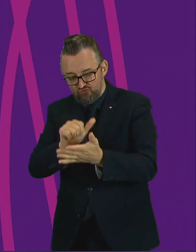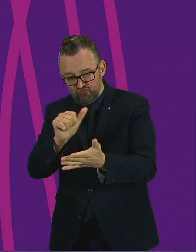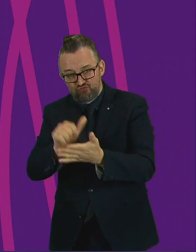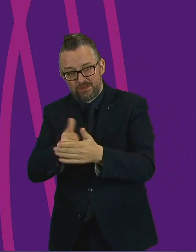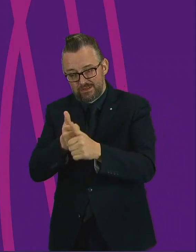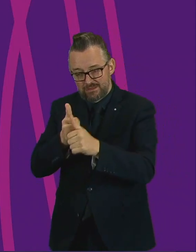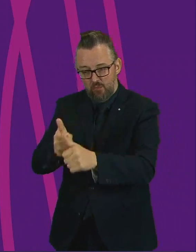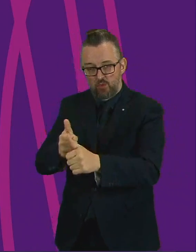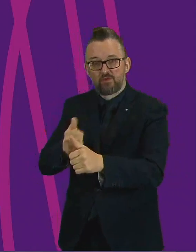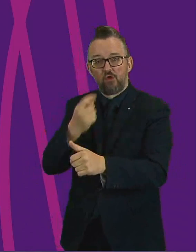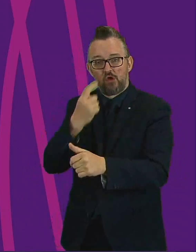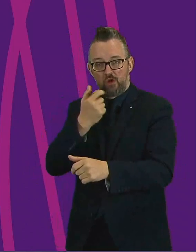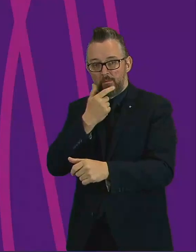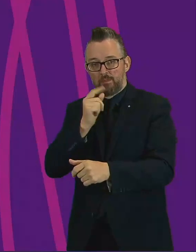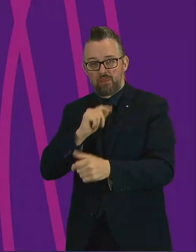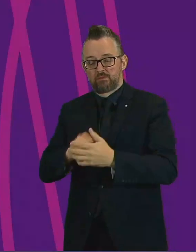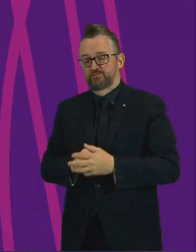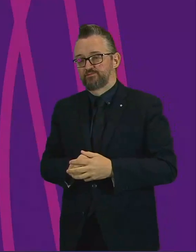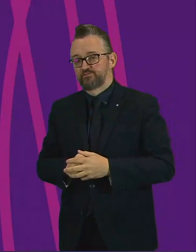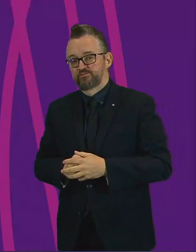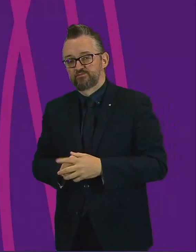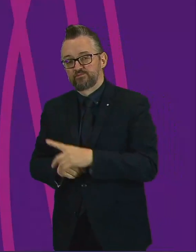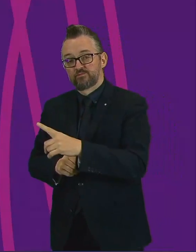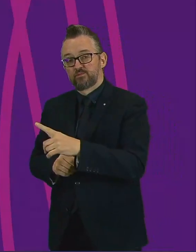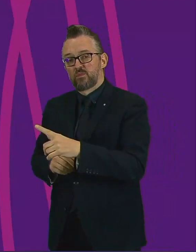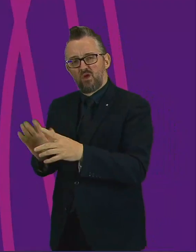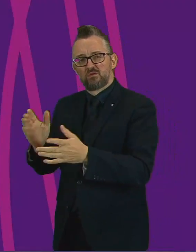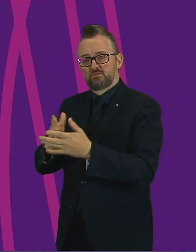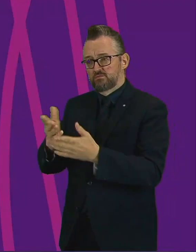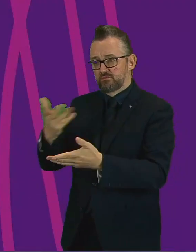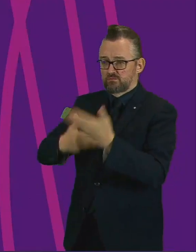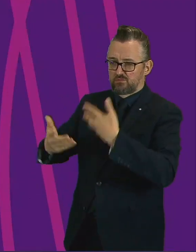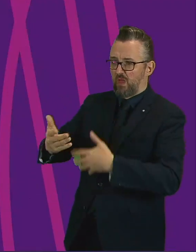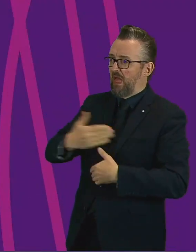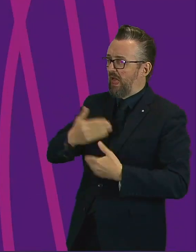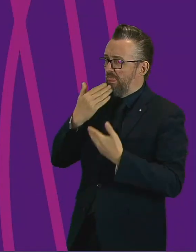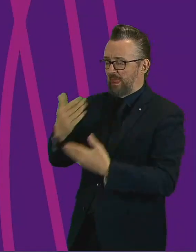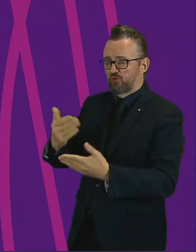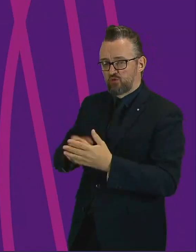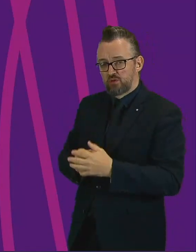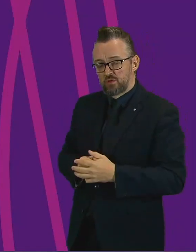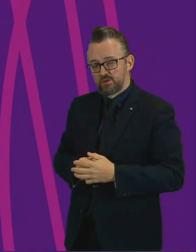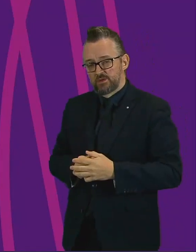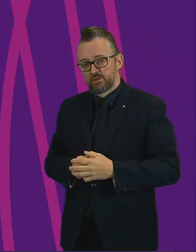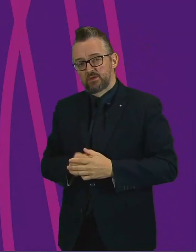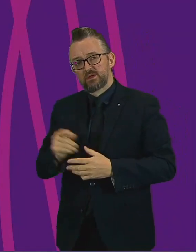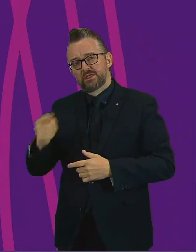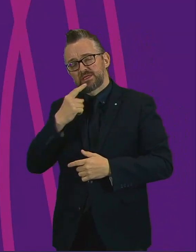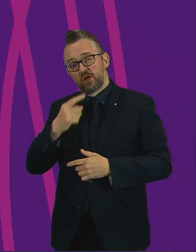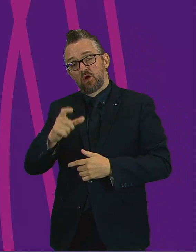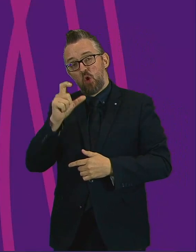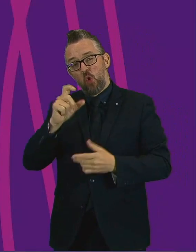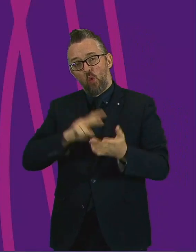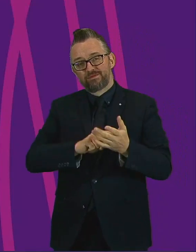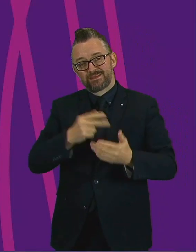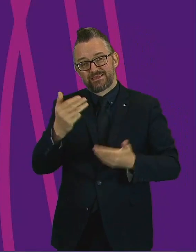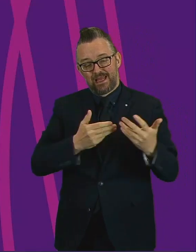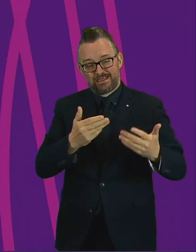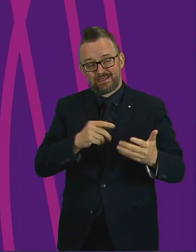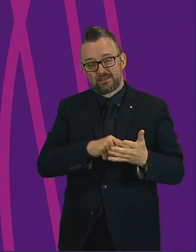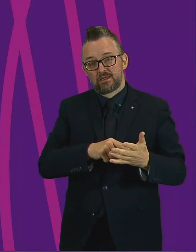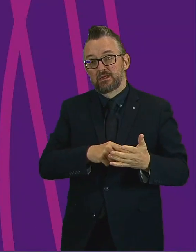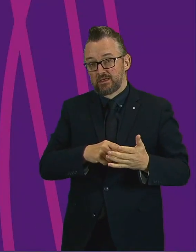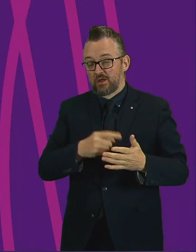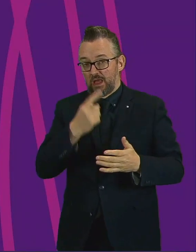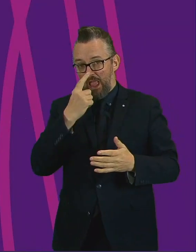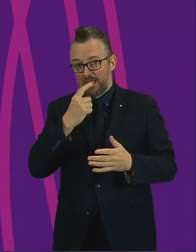support. Kenneth Gibson. I thank the First Minister for that answer. Just agree that whilst COVID-19 is much more likely to have a lethal impact